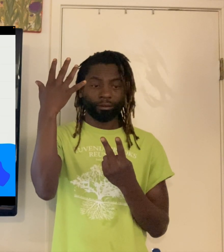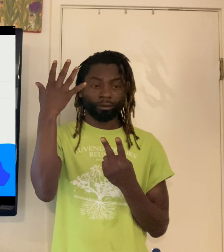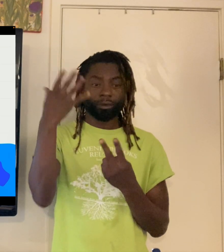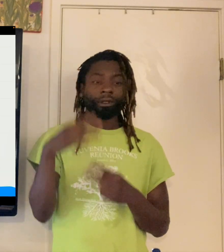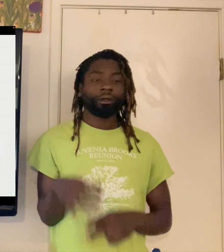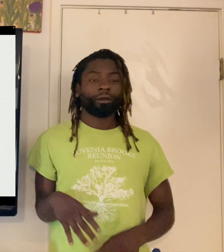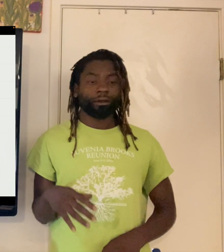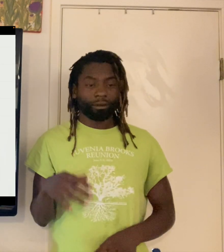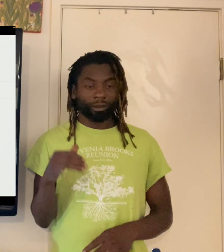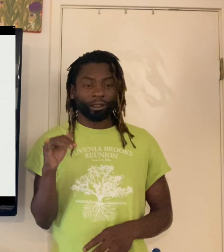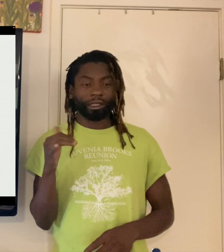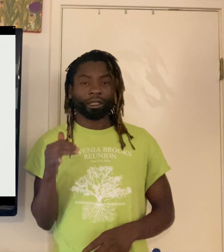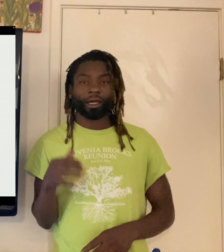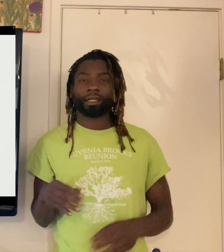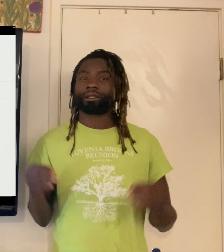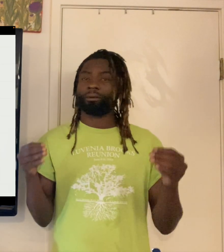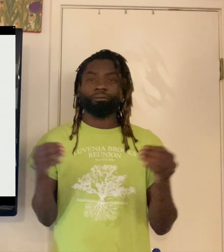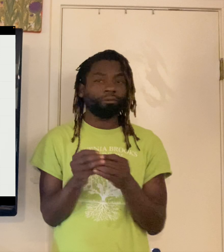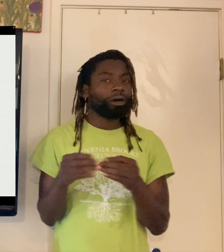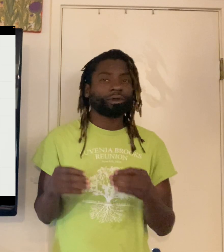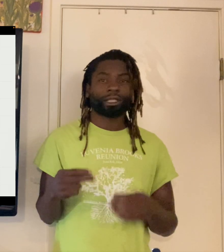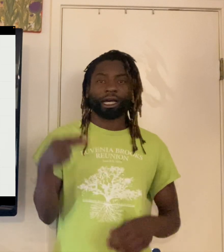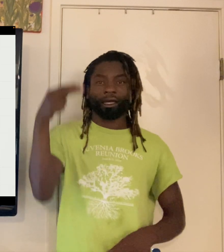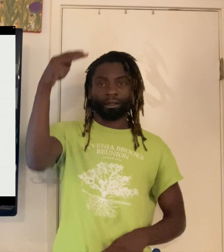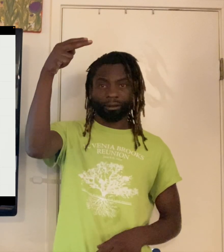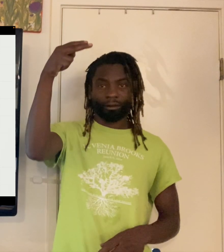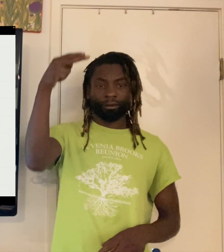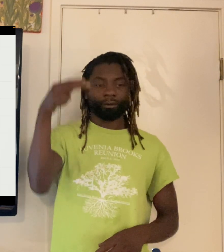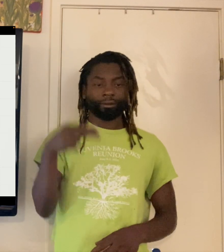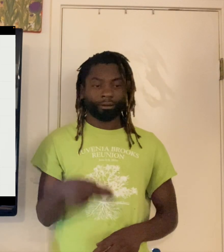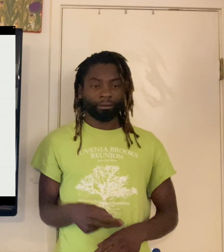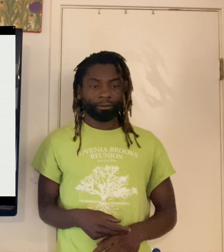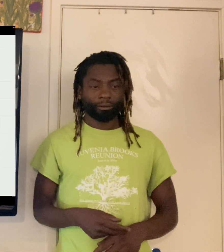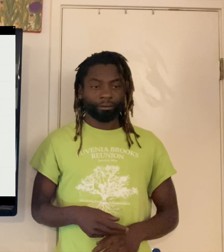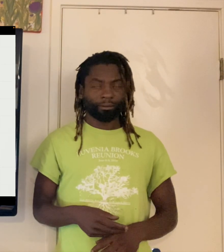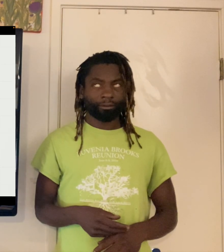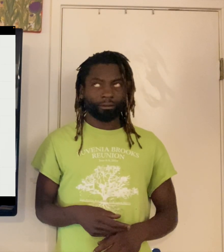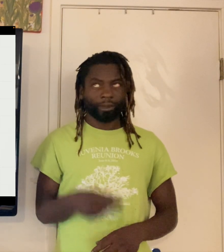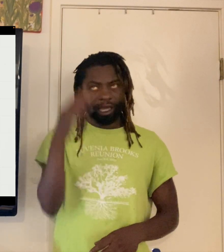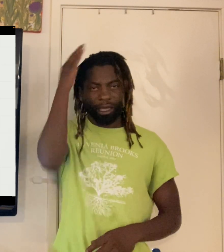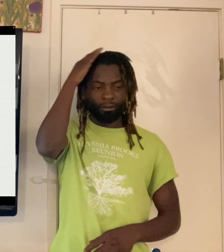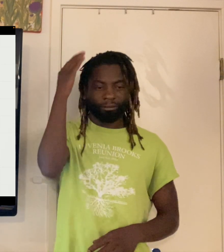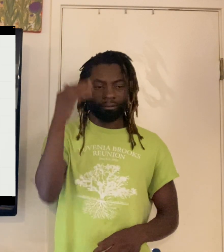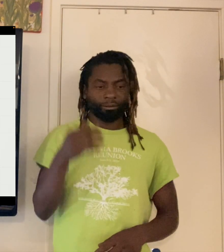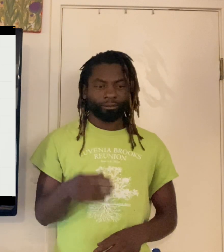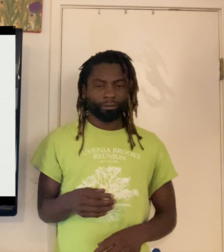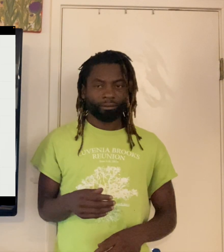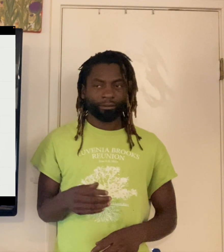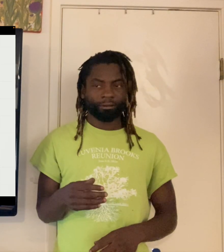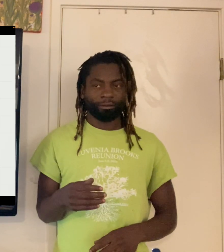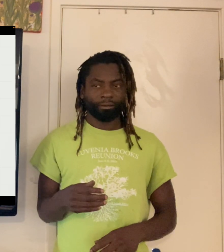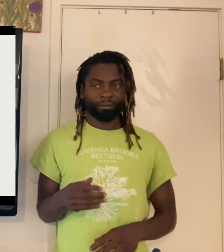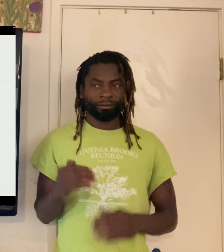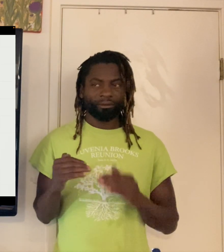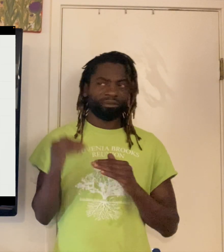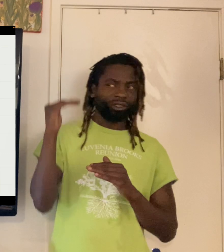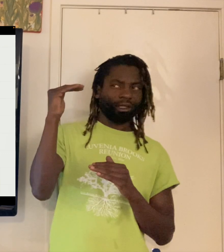you can see right now, yellow cow's hat is the tallest hat. Taller